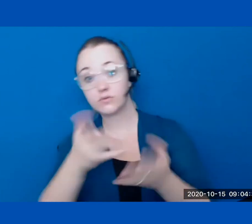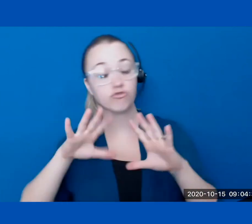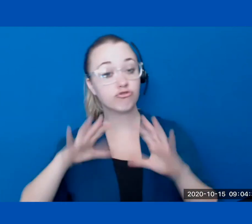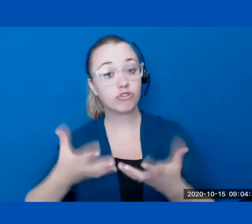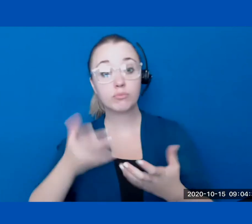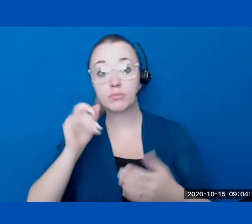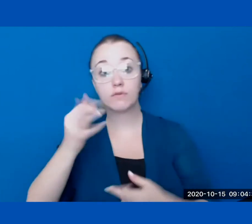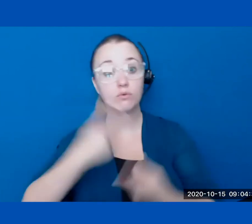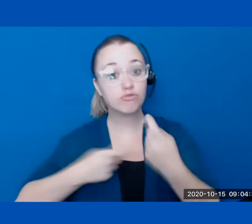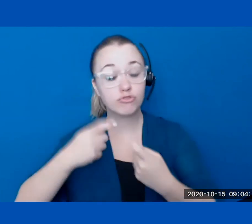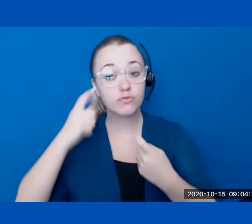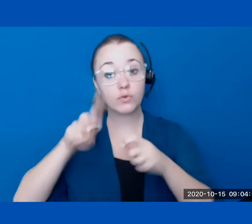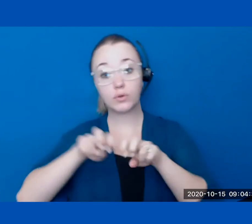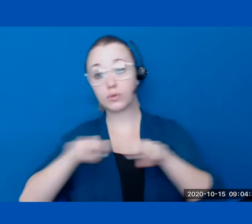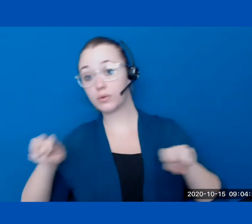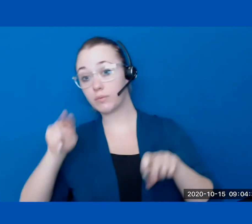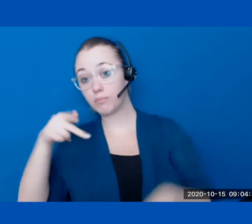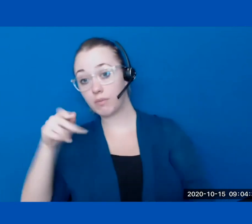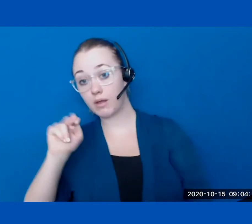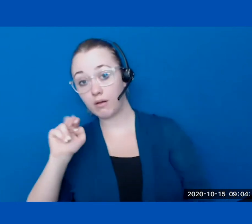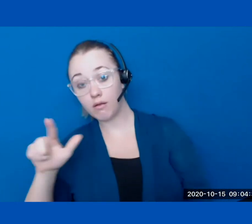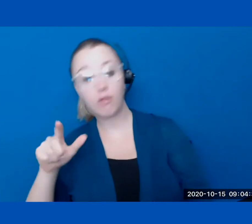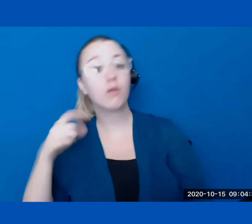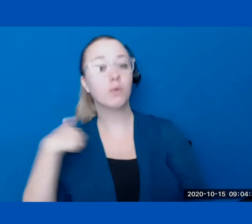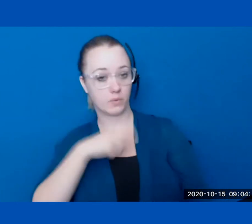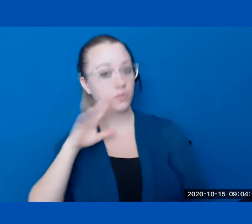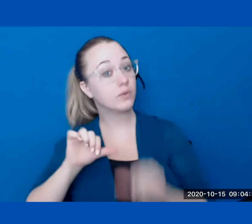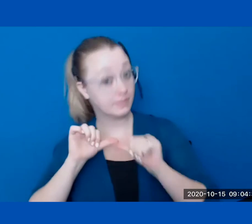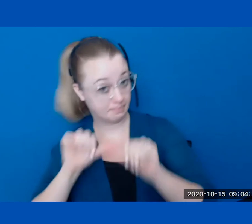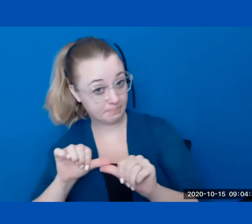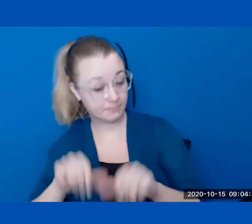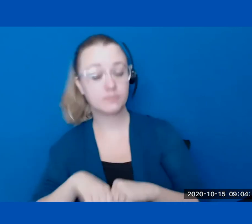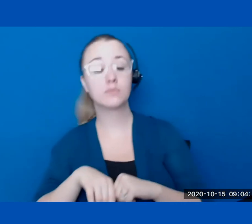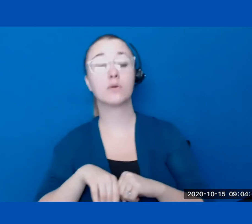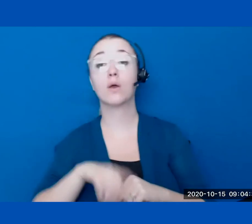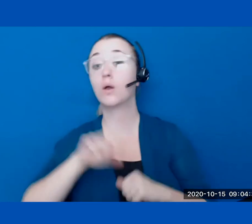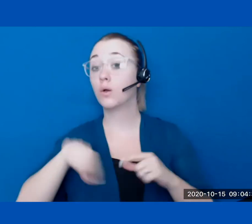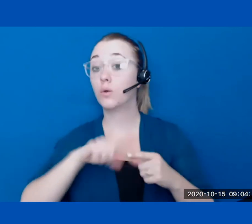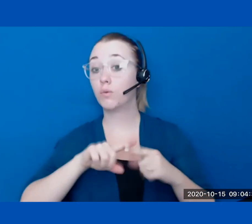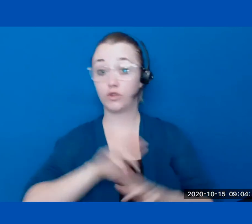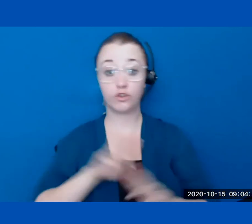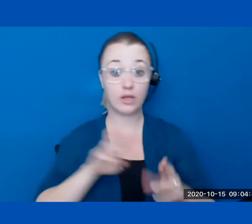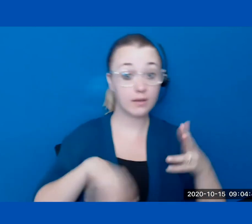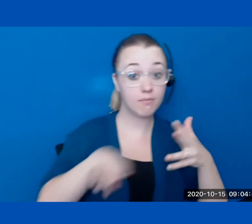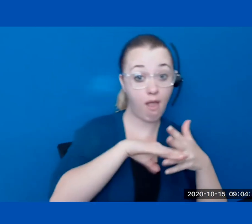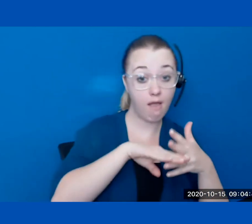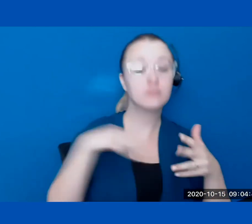for the panel, we'll keep the panel going. And then once we want to take a pause, we can start listening to the movie.